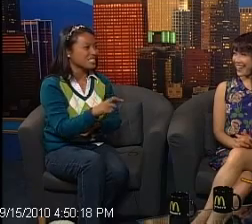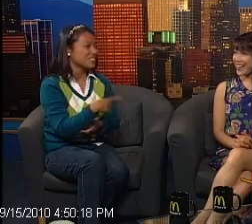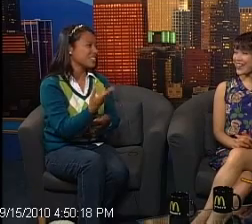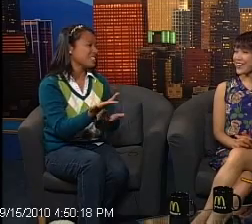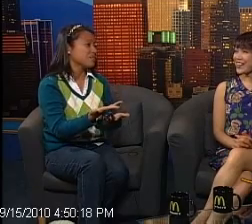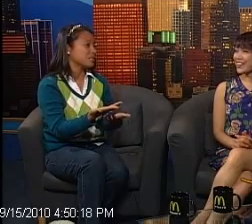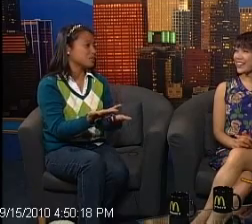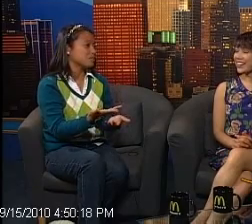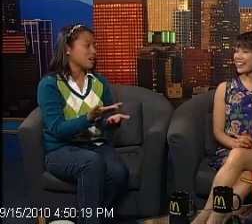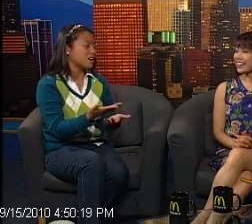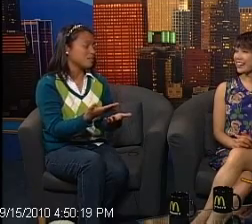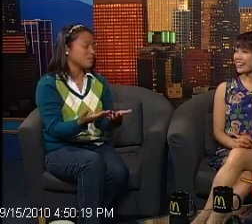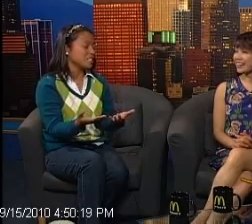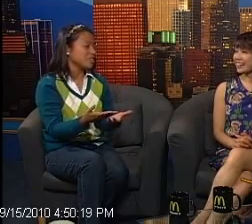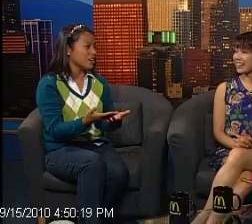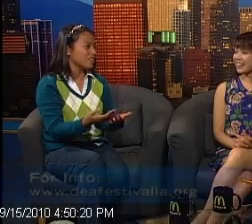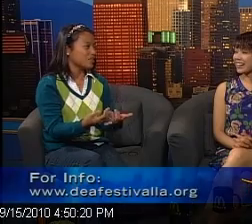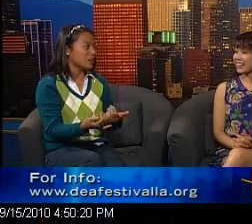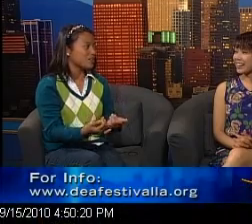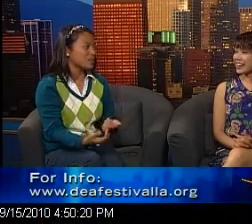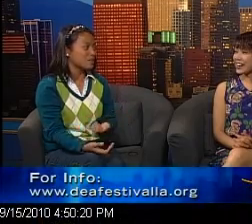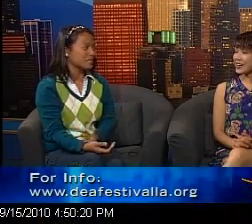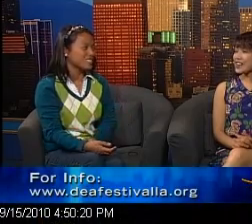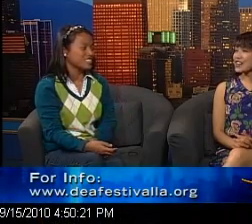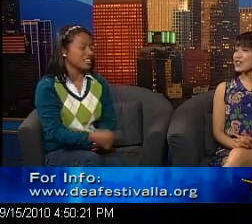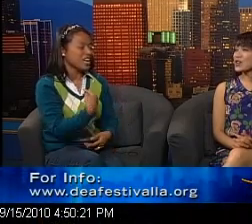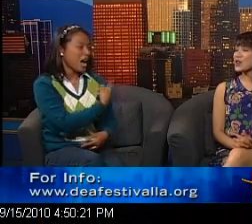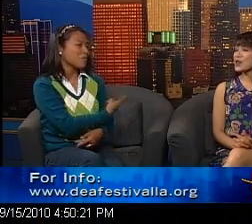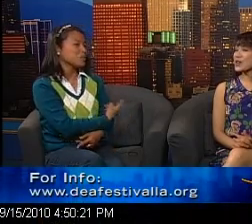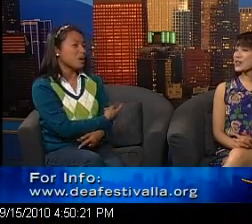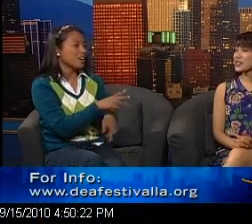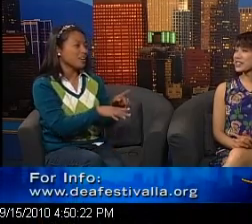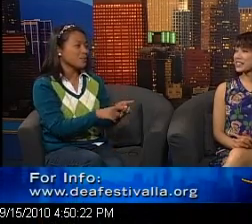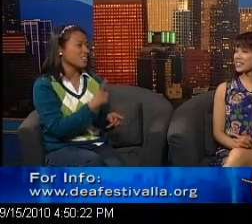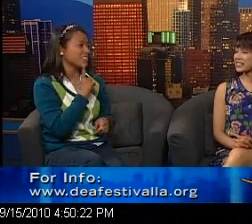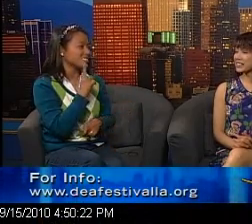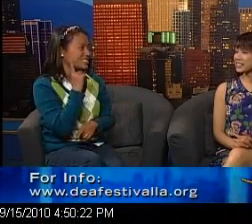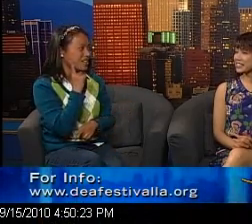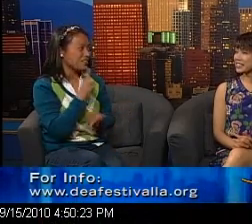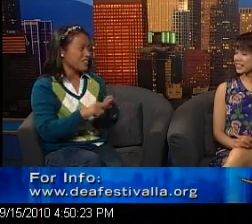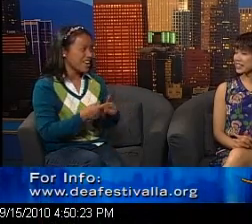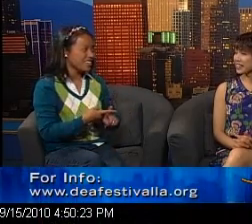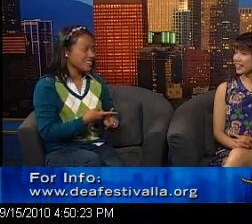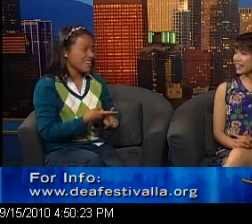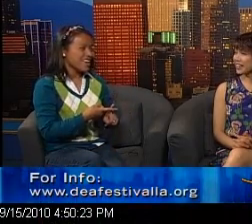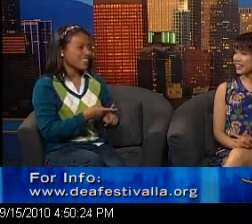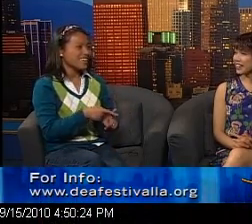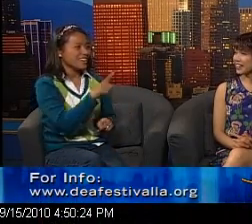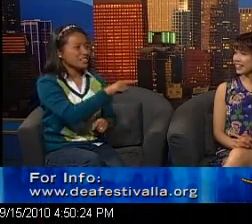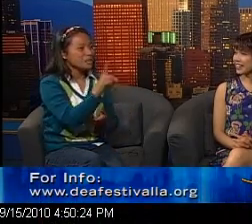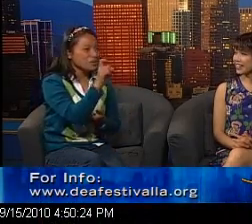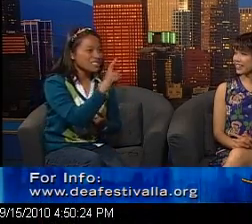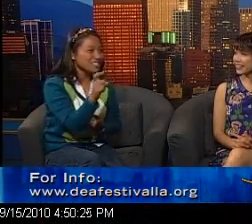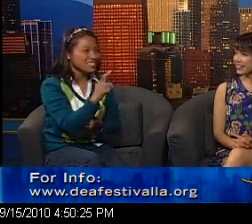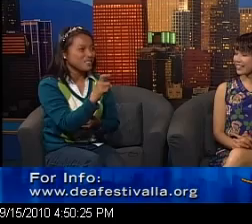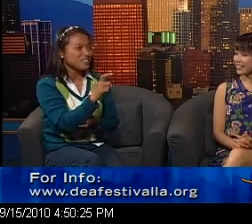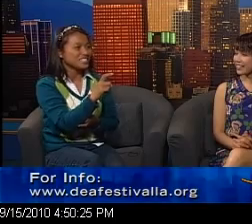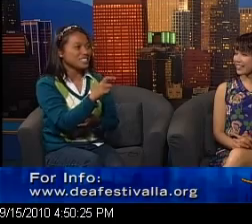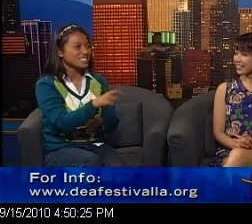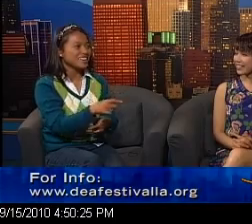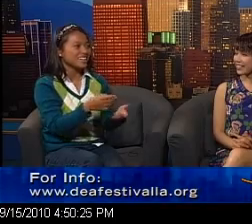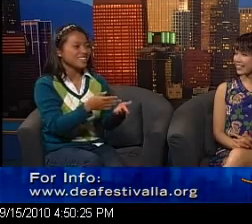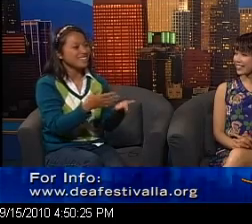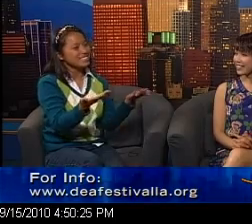taking pictures because he joined the photography competition. I was walking with a deaf friend, and then Alnoe was there